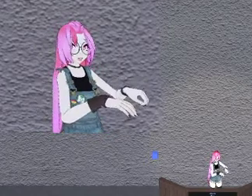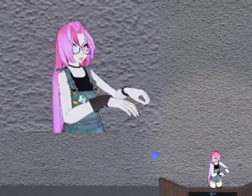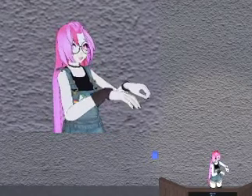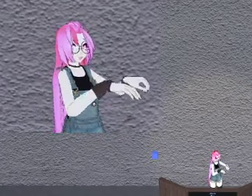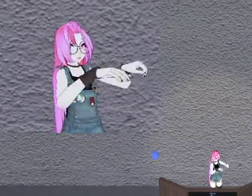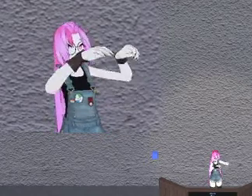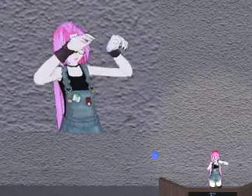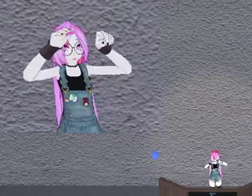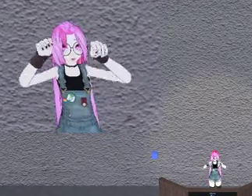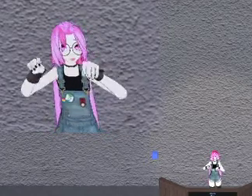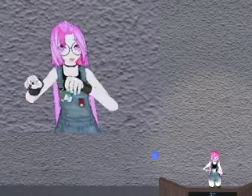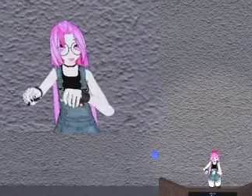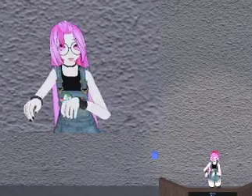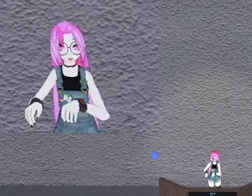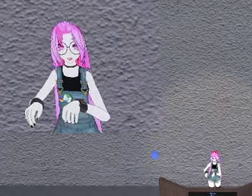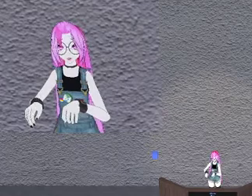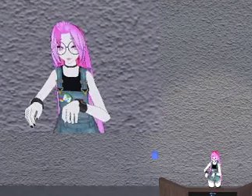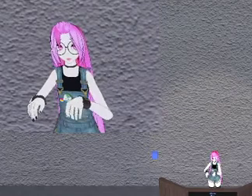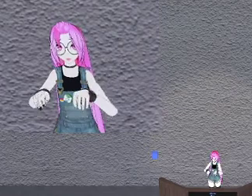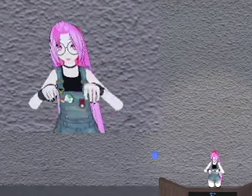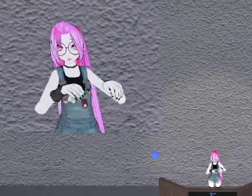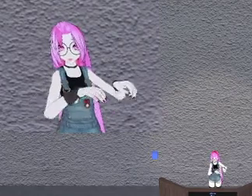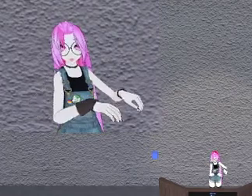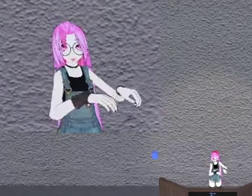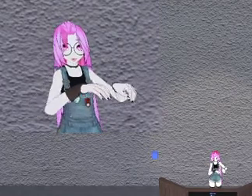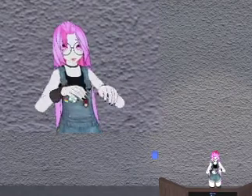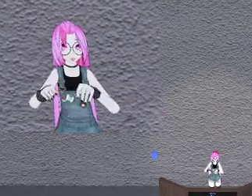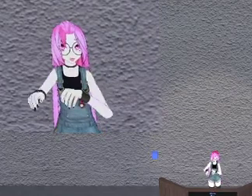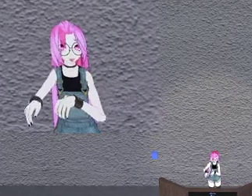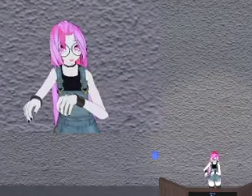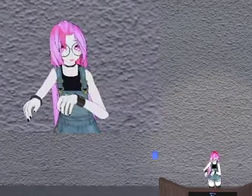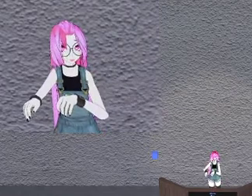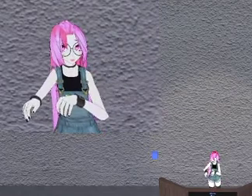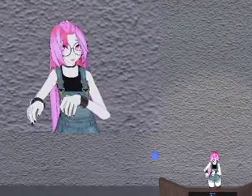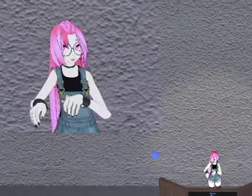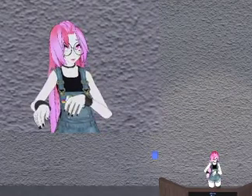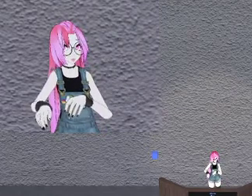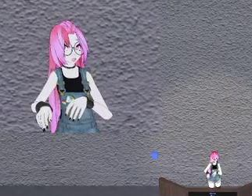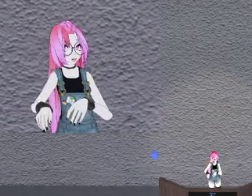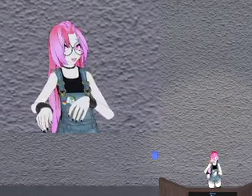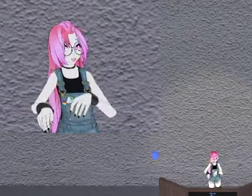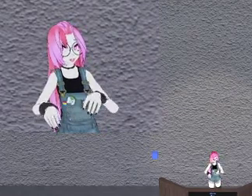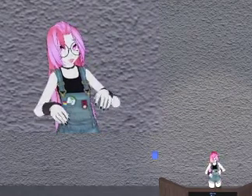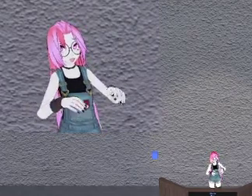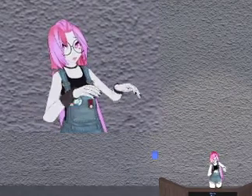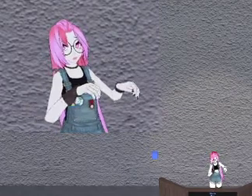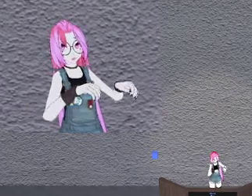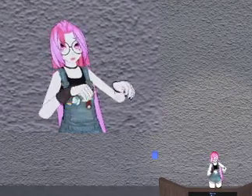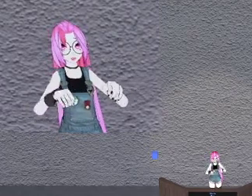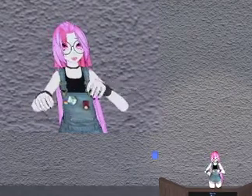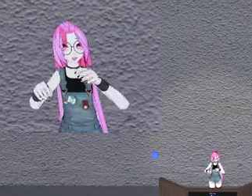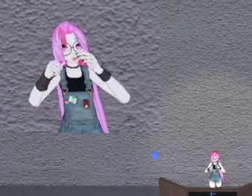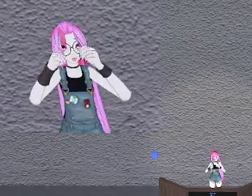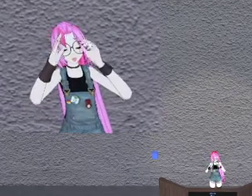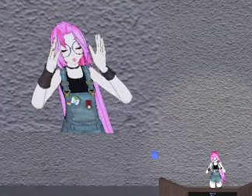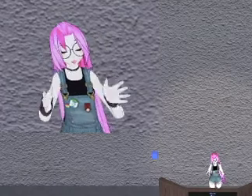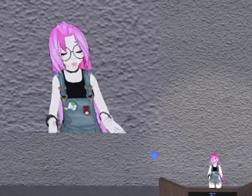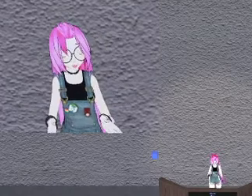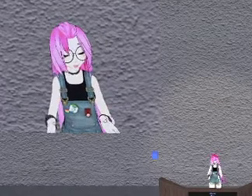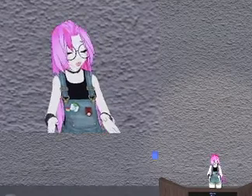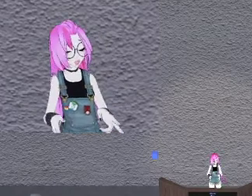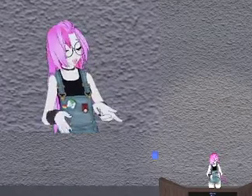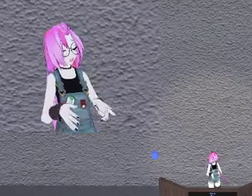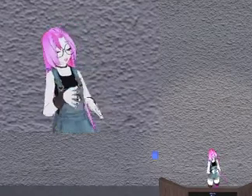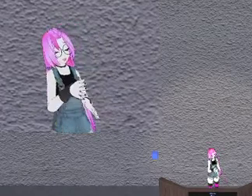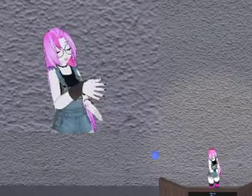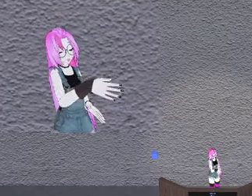up something, bringing it over. You're moving. This could be like moving